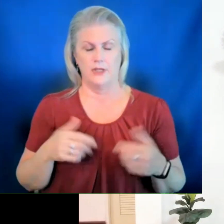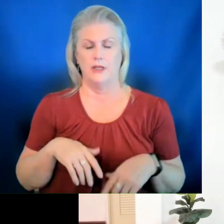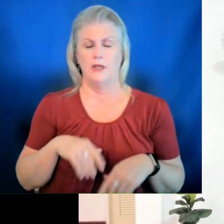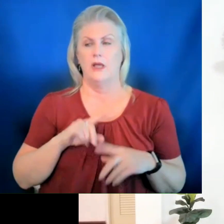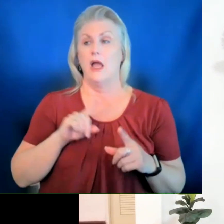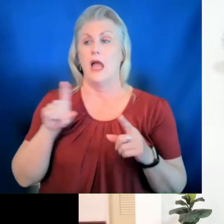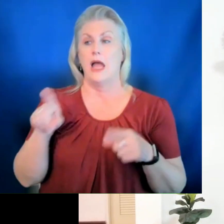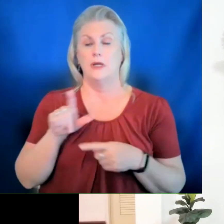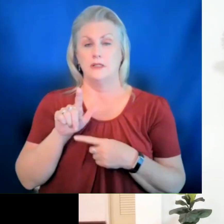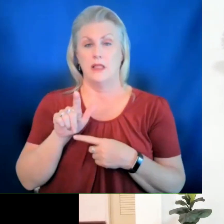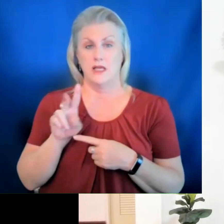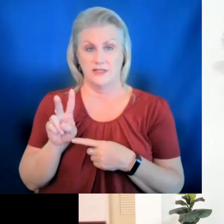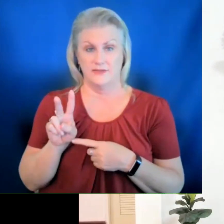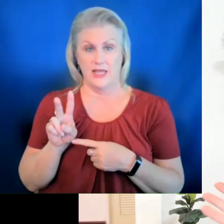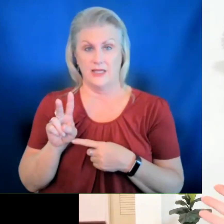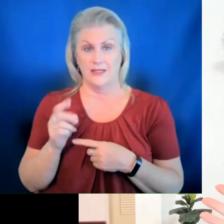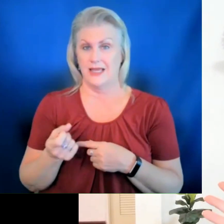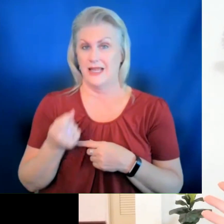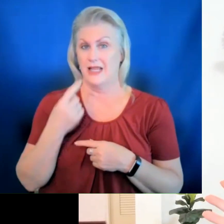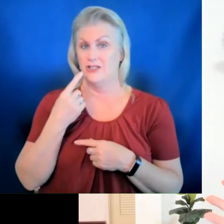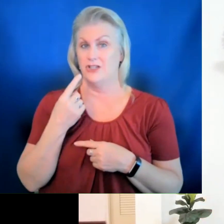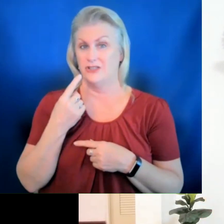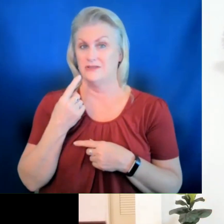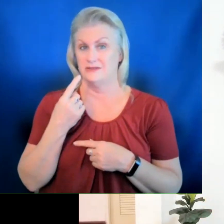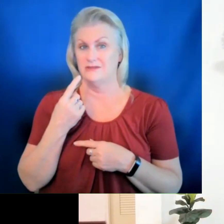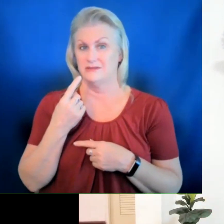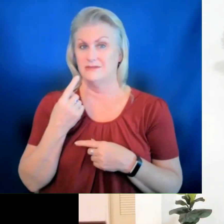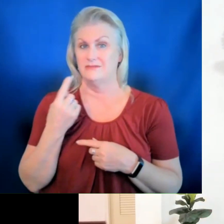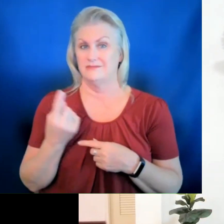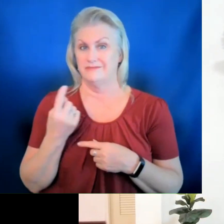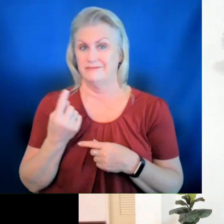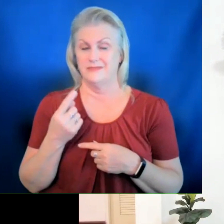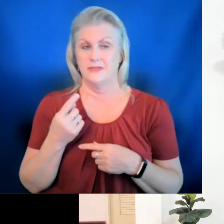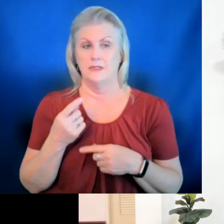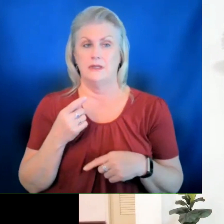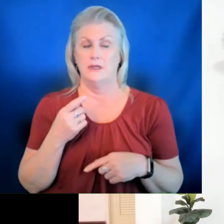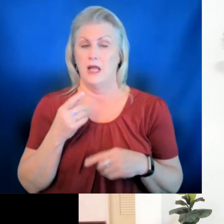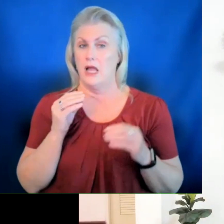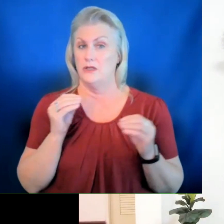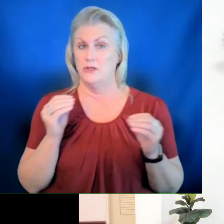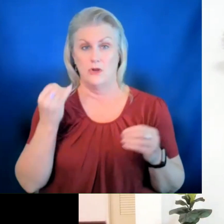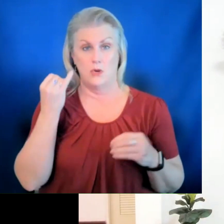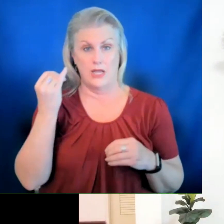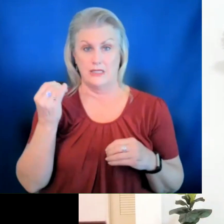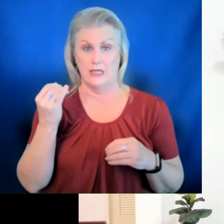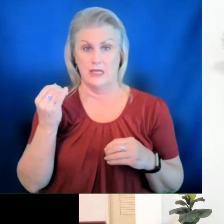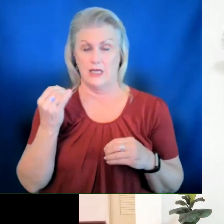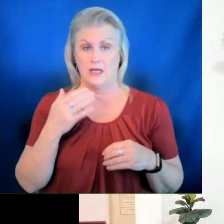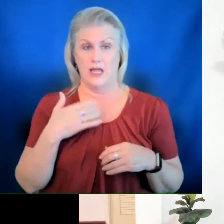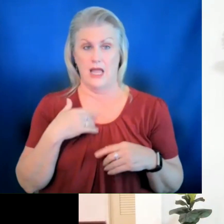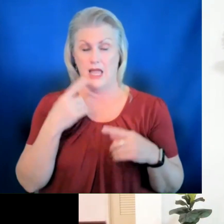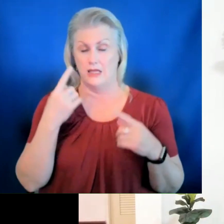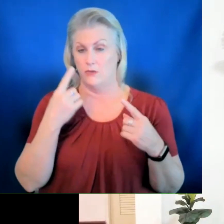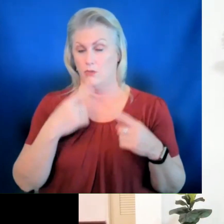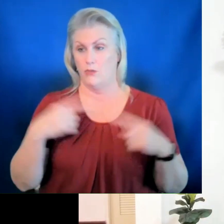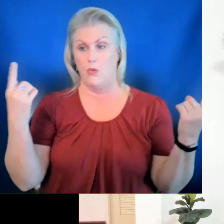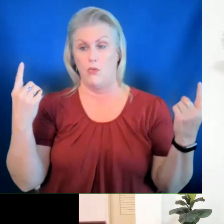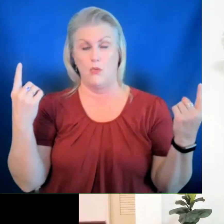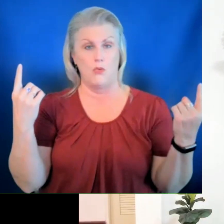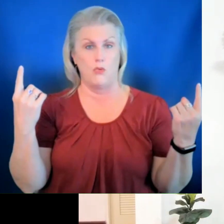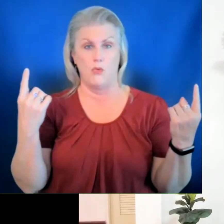Las Vegas and I took a substance to which I had no idea I had an allergic